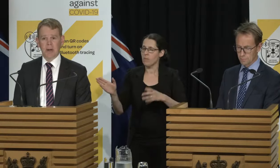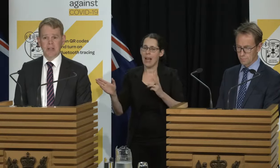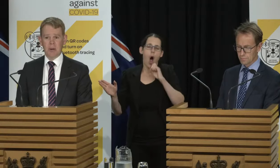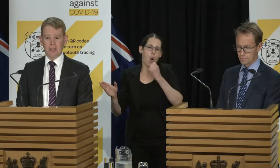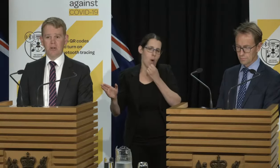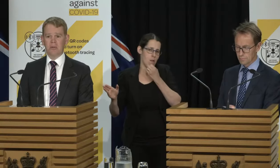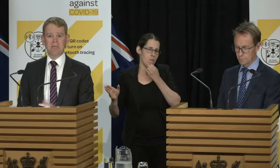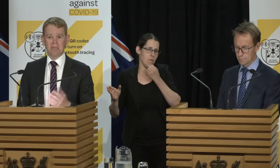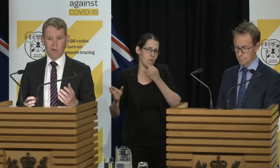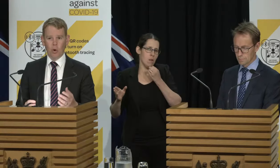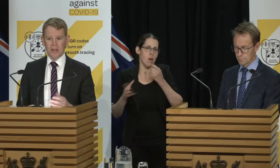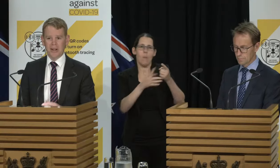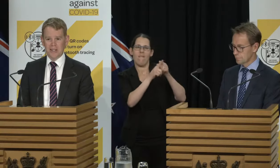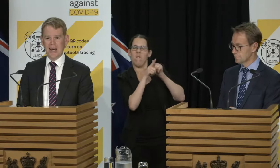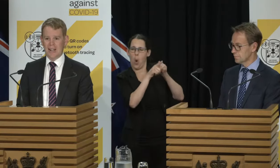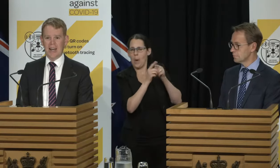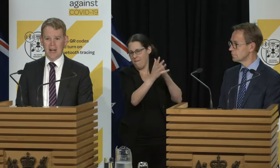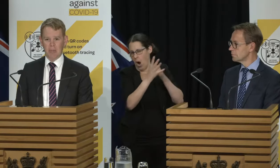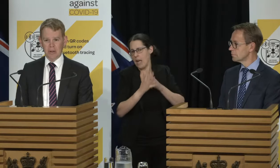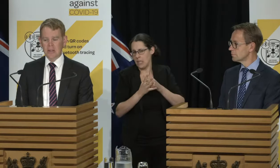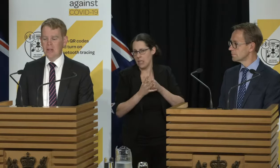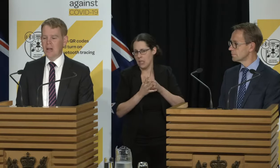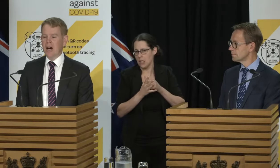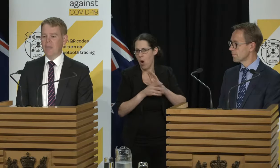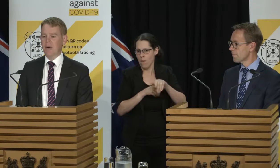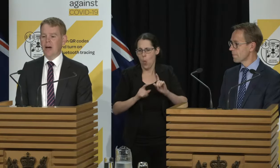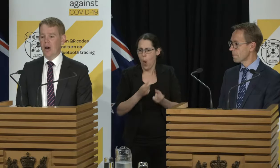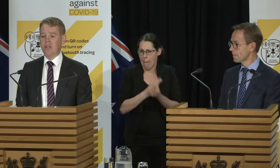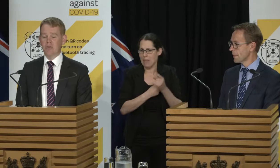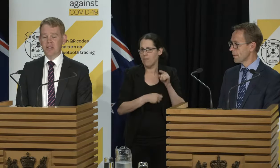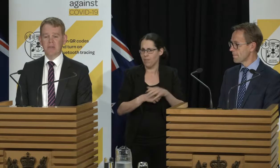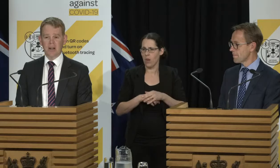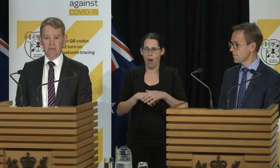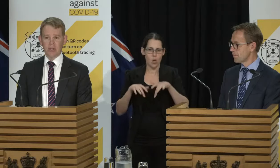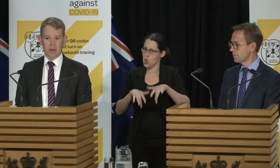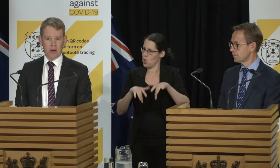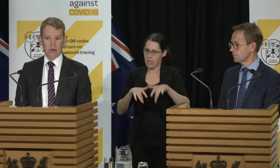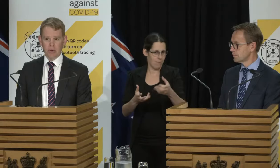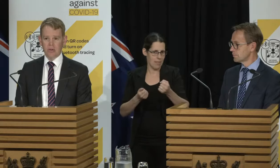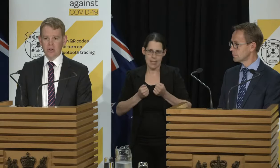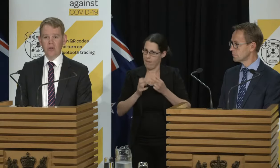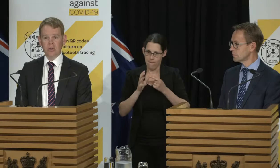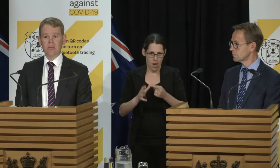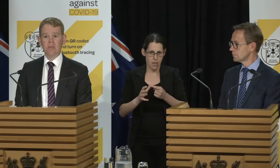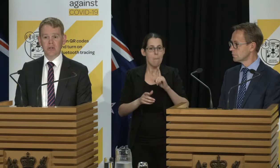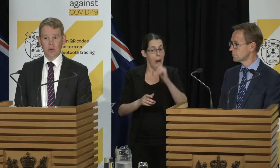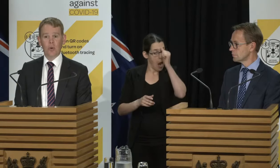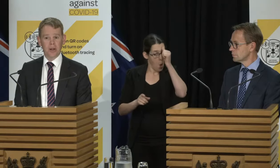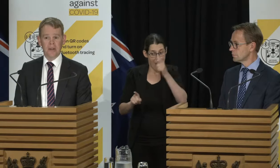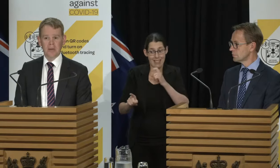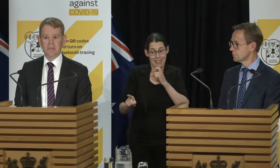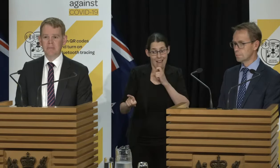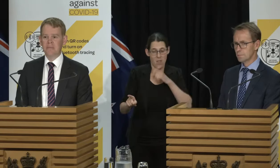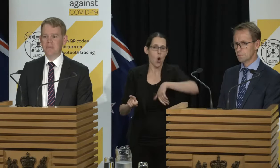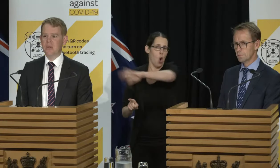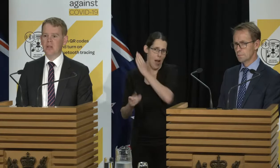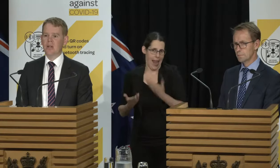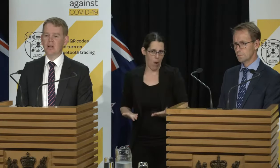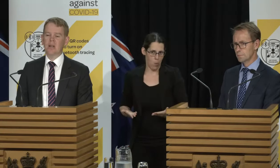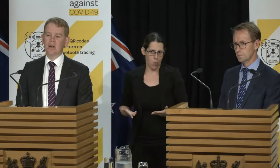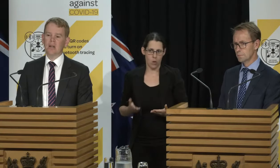that based on what exactly had happened. I haven't yet received that advice, but I know that person's not still working there.